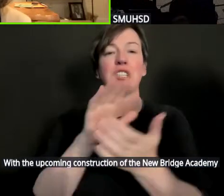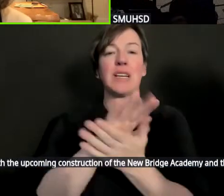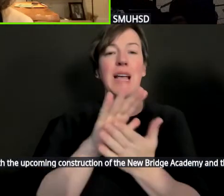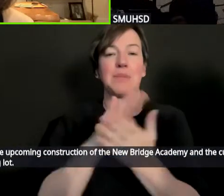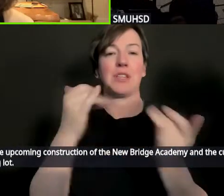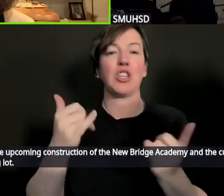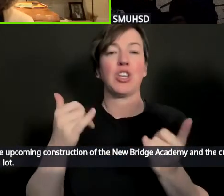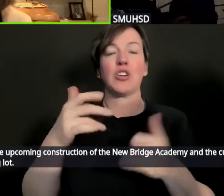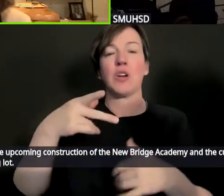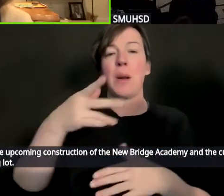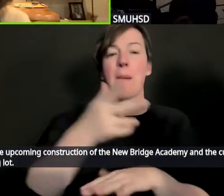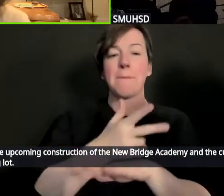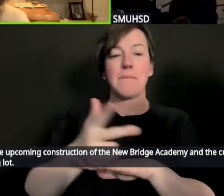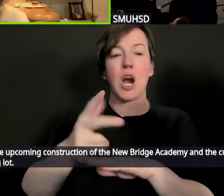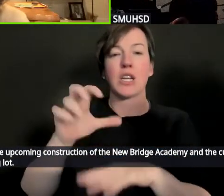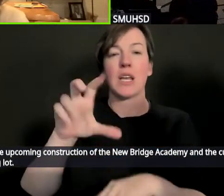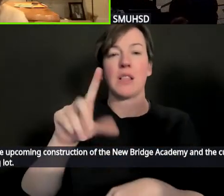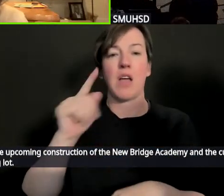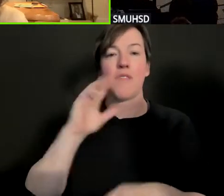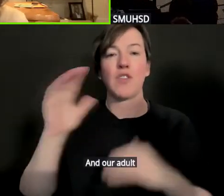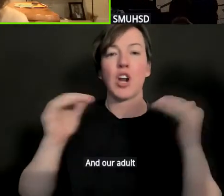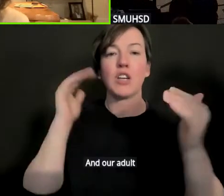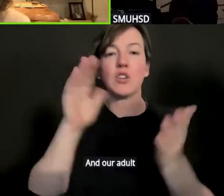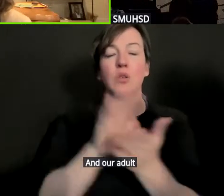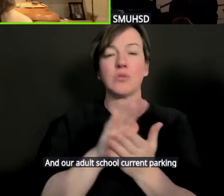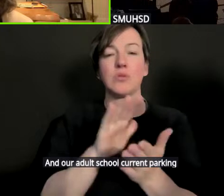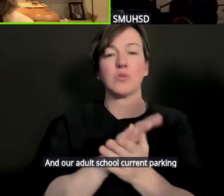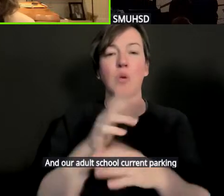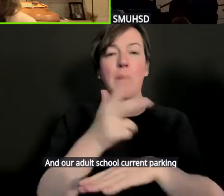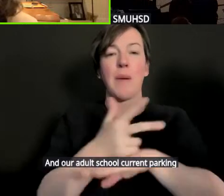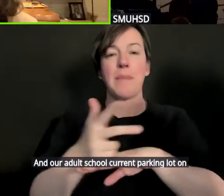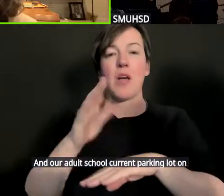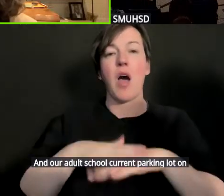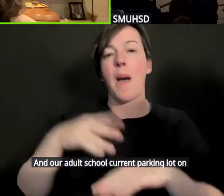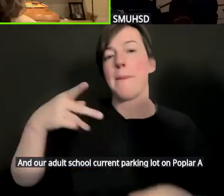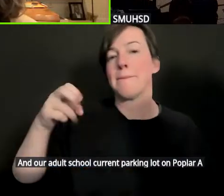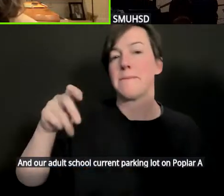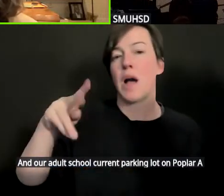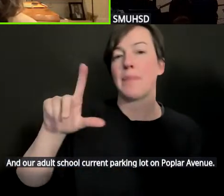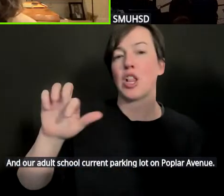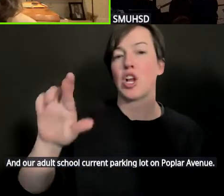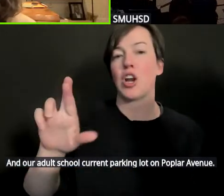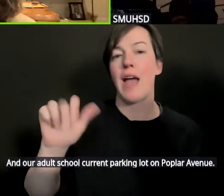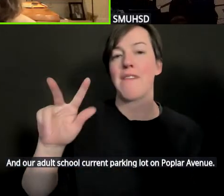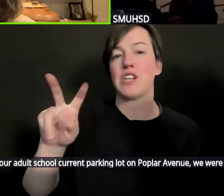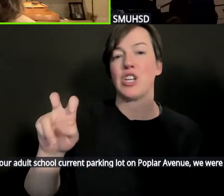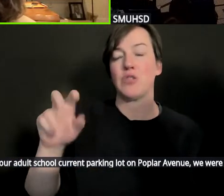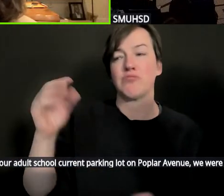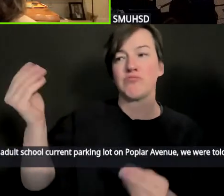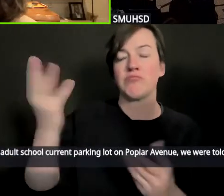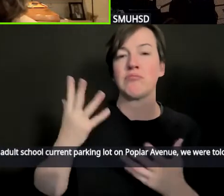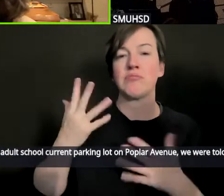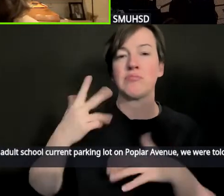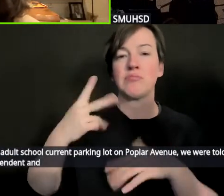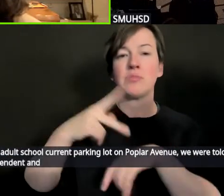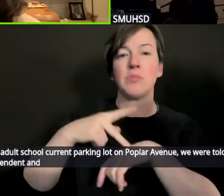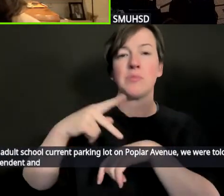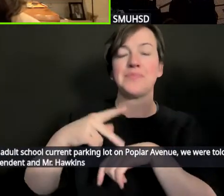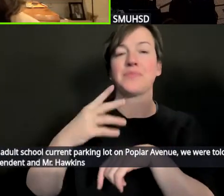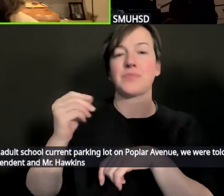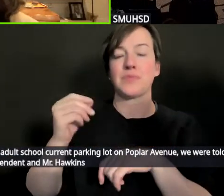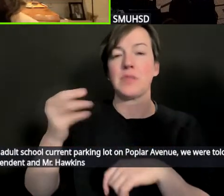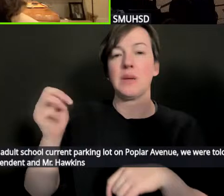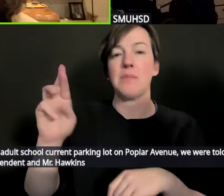lot, in our adult school current parking lot on Poplar Avenue, we were told by the superintendent and Mr. Hawkins that